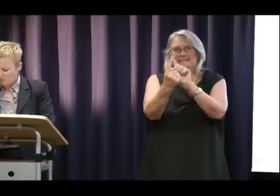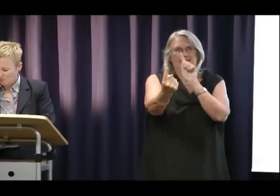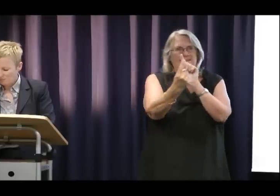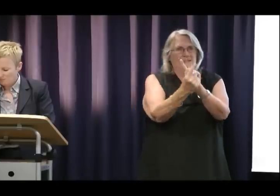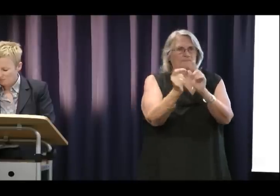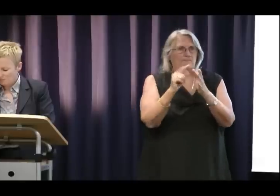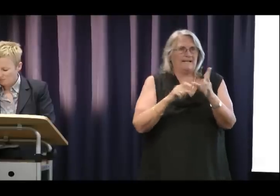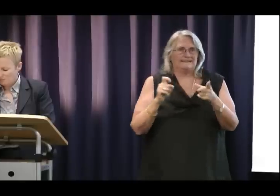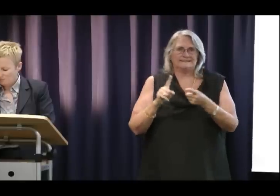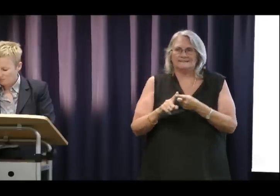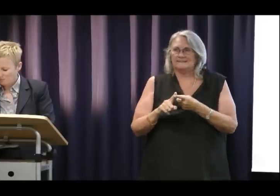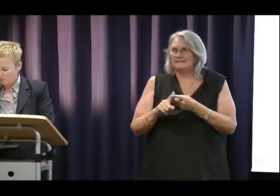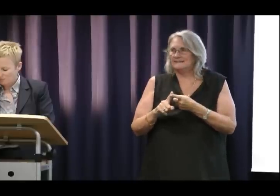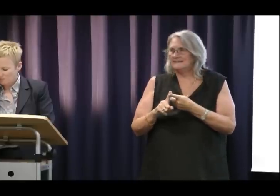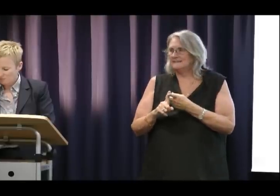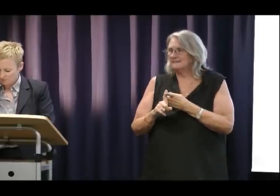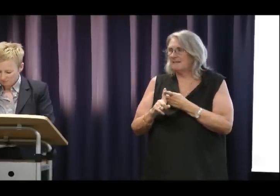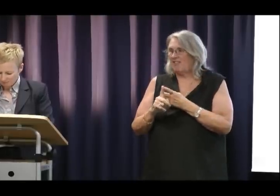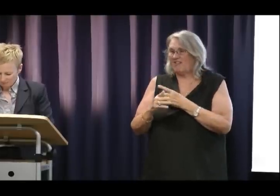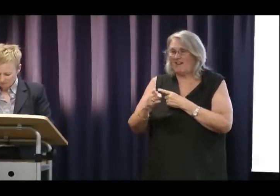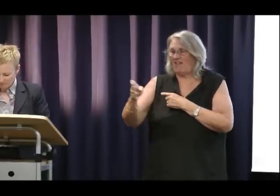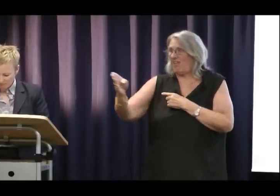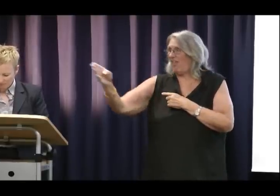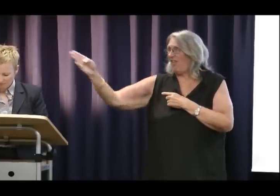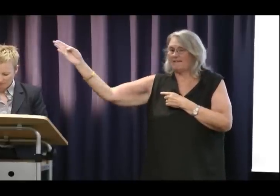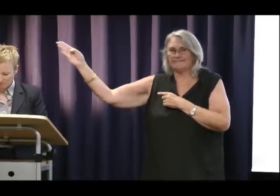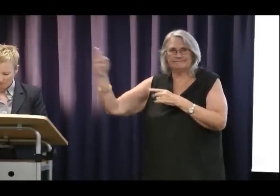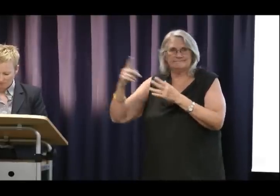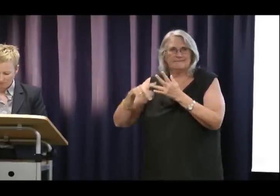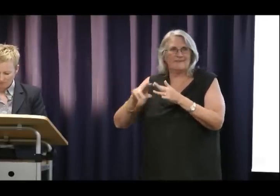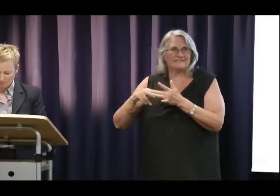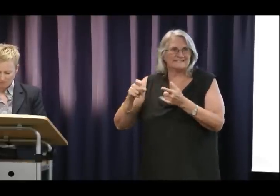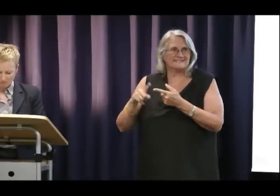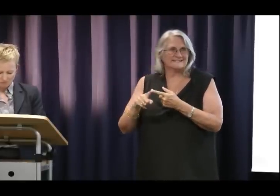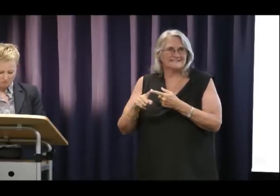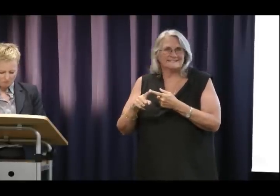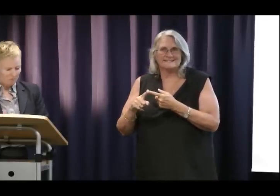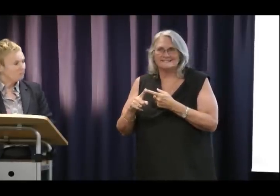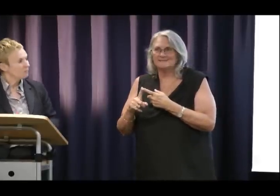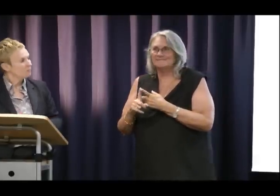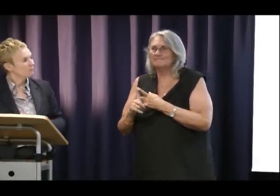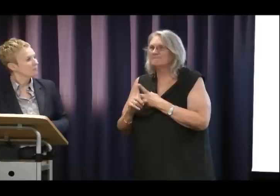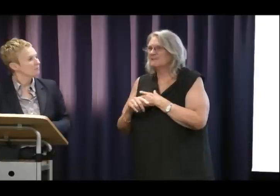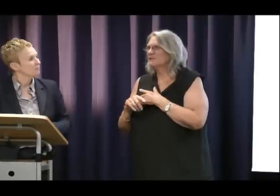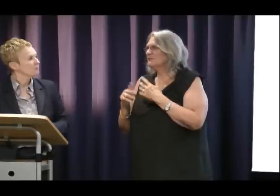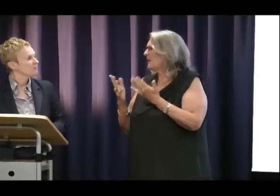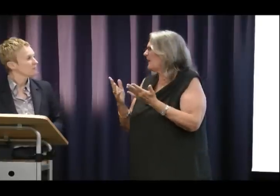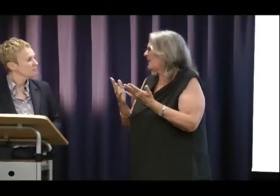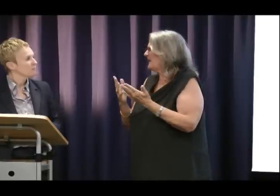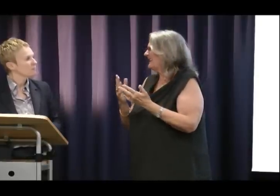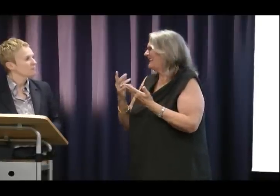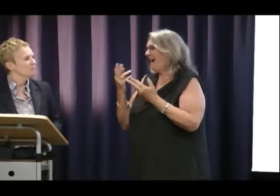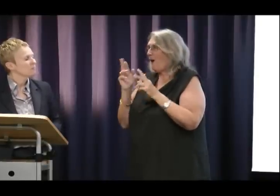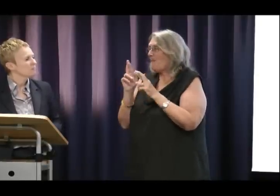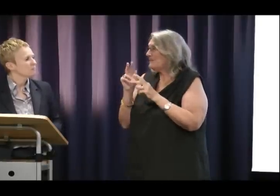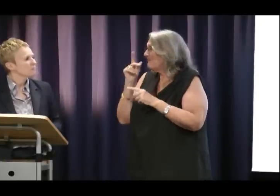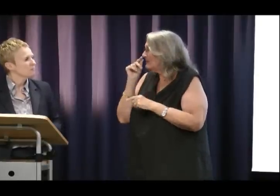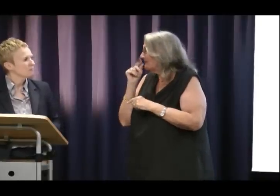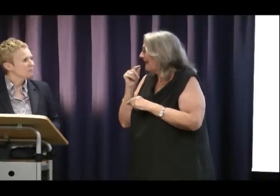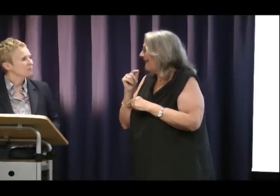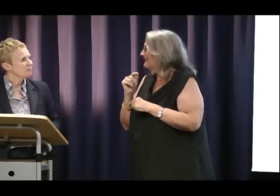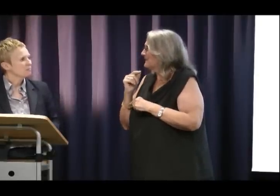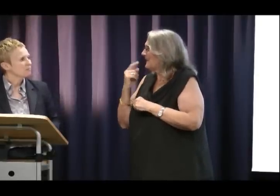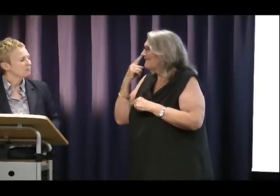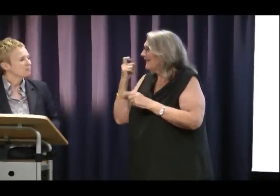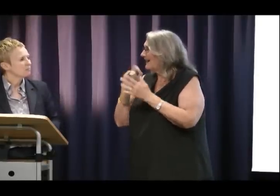for deaf people, so they could meet each other face to face. Then it went in another direction where there were